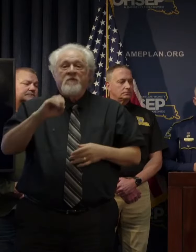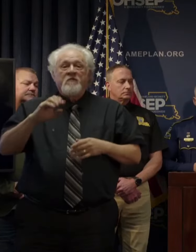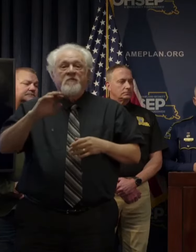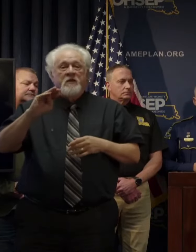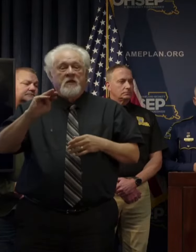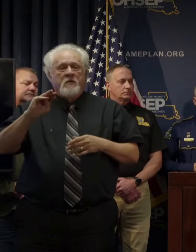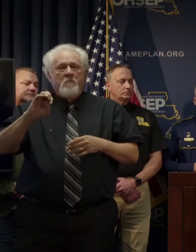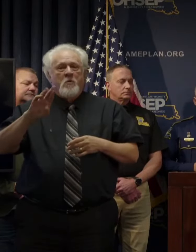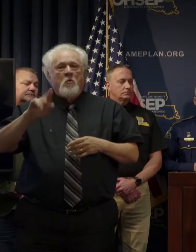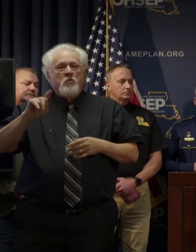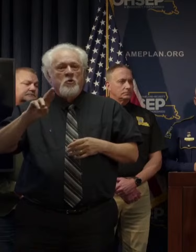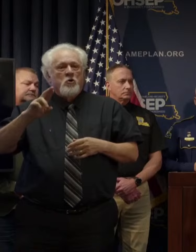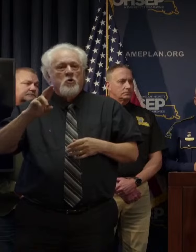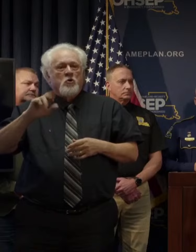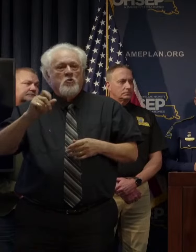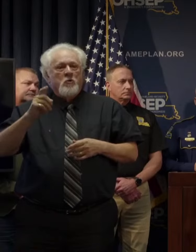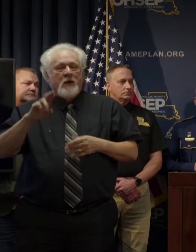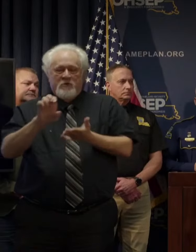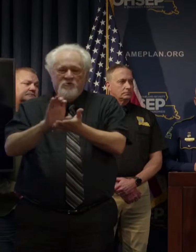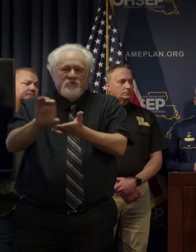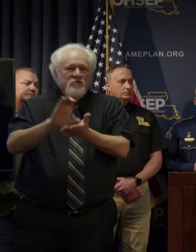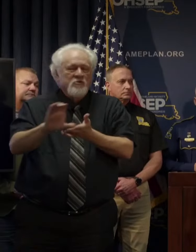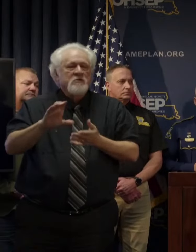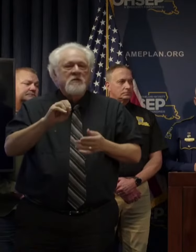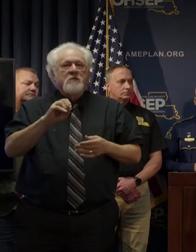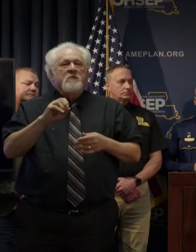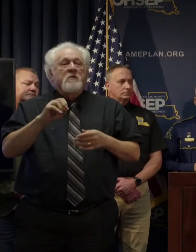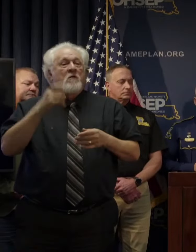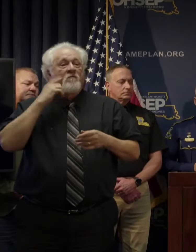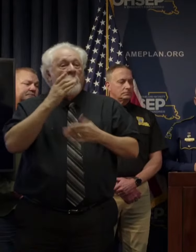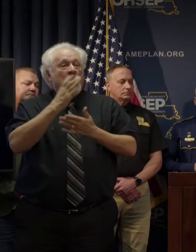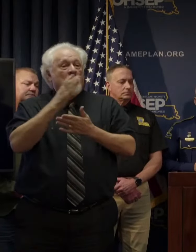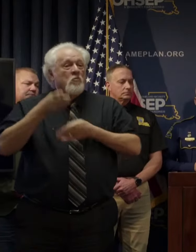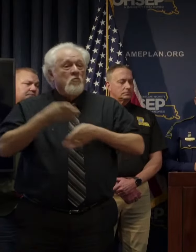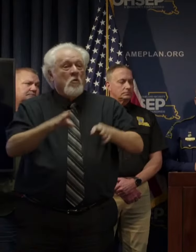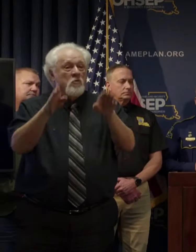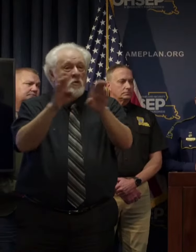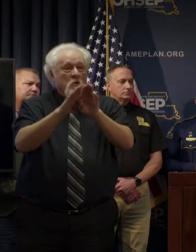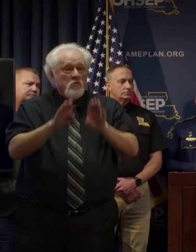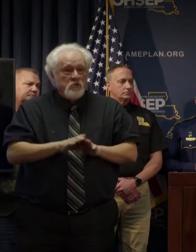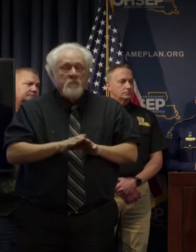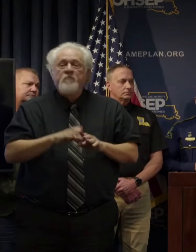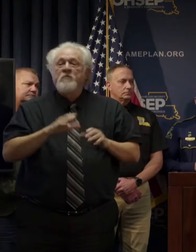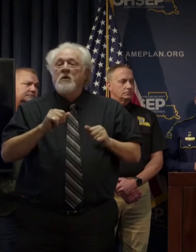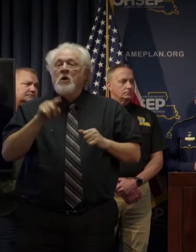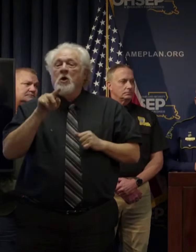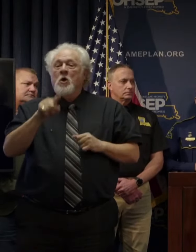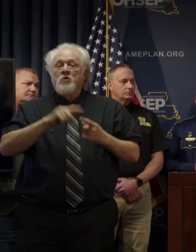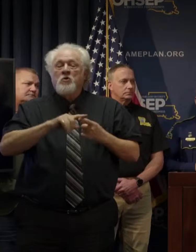87 spray systems. For road closure information, you can go to